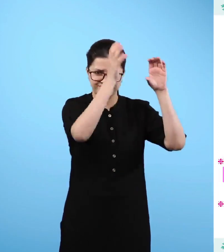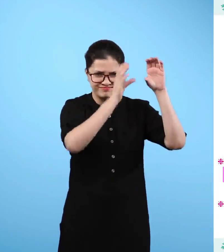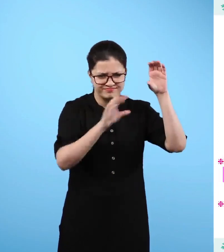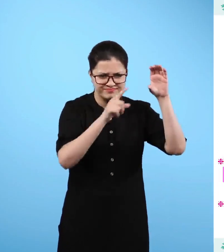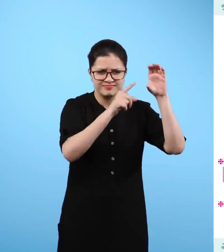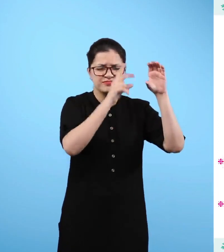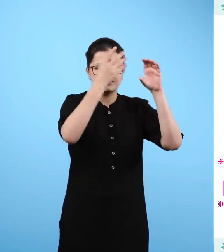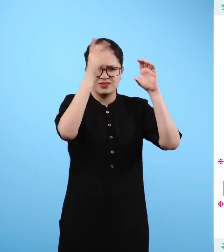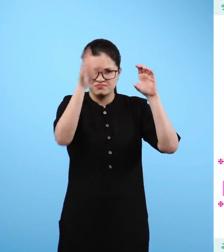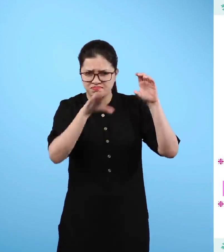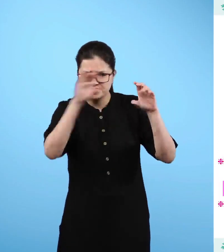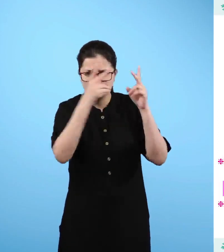folded to make an open box.